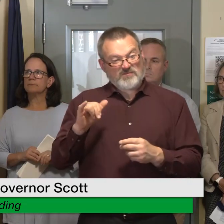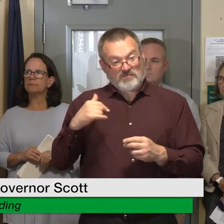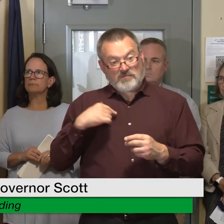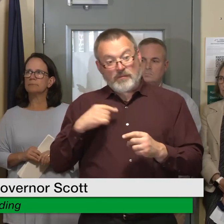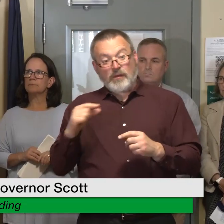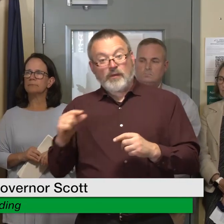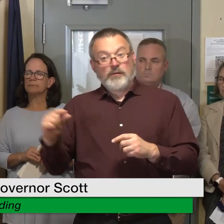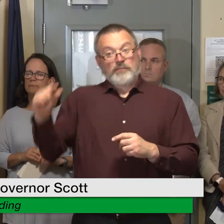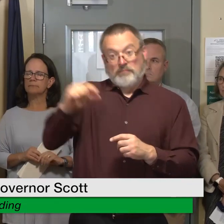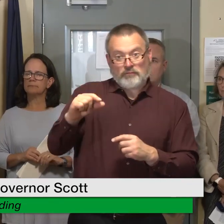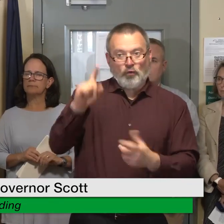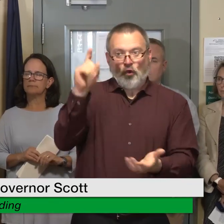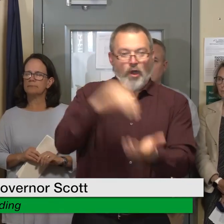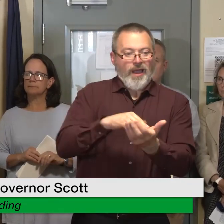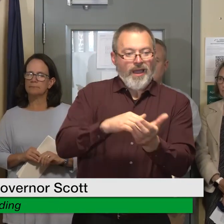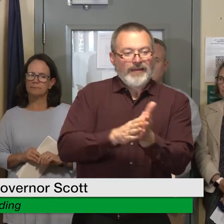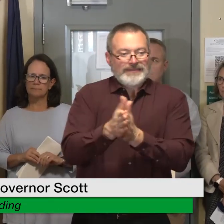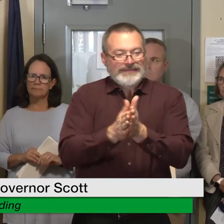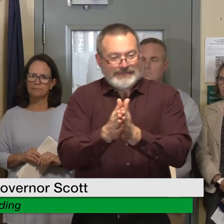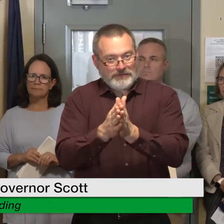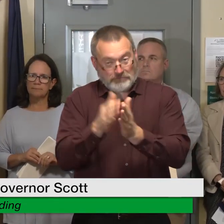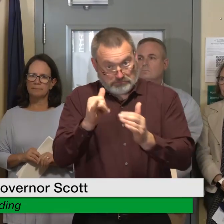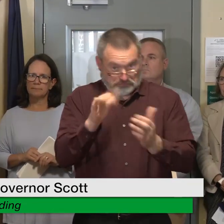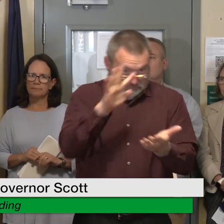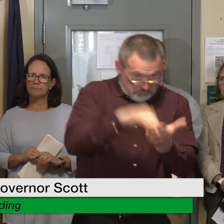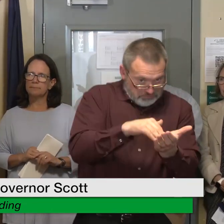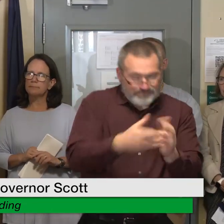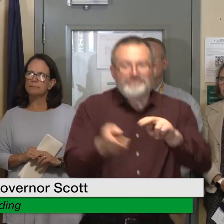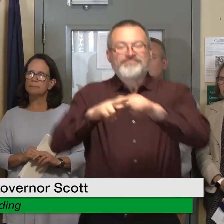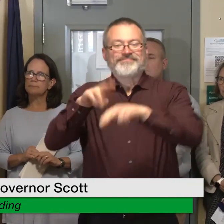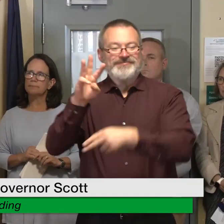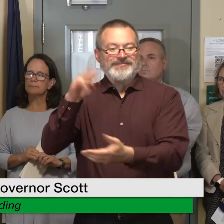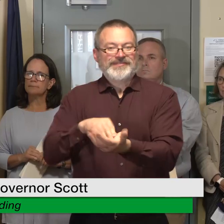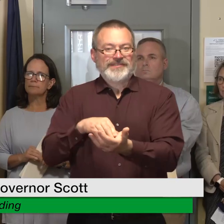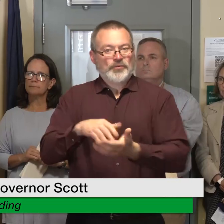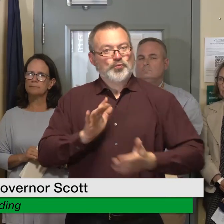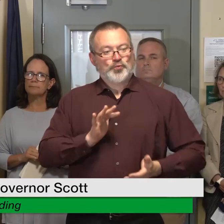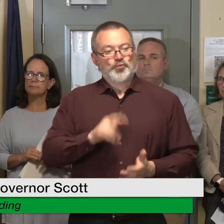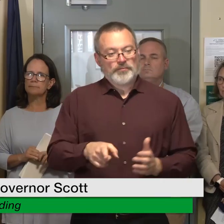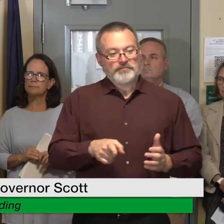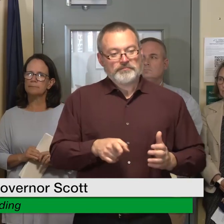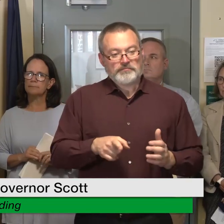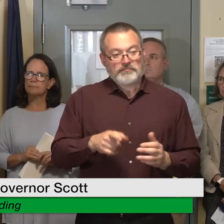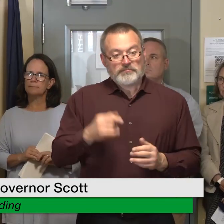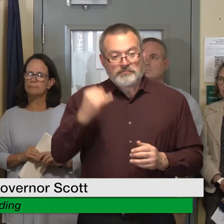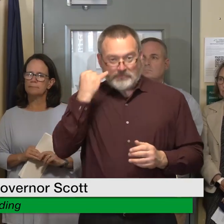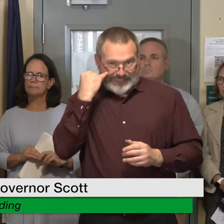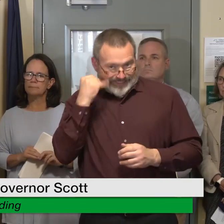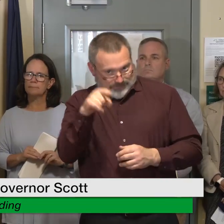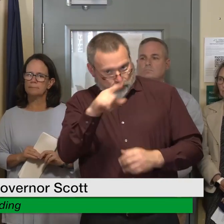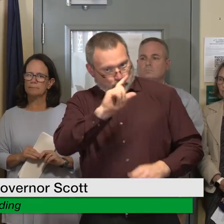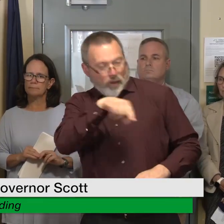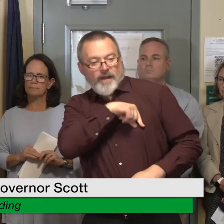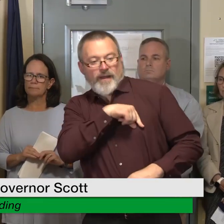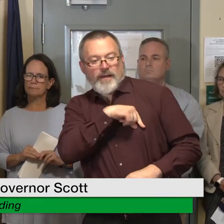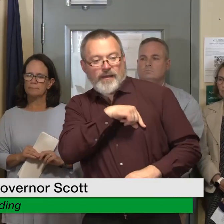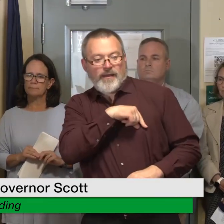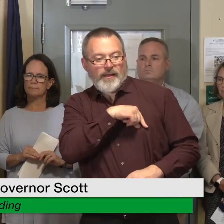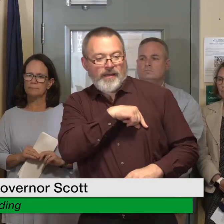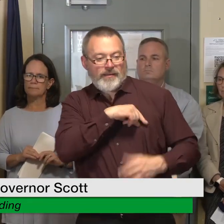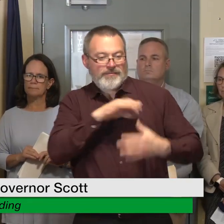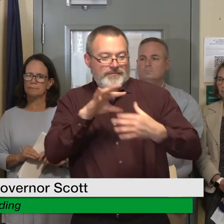incentive, so now totaling $6,000, to eligible Vermonters replacing flood-damaged